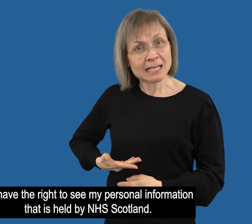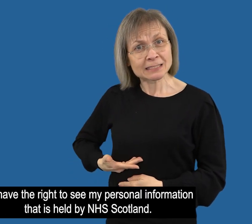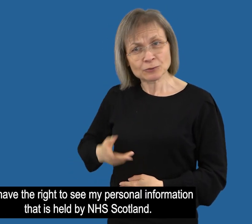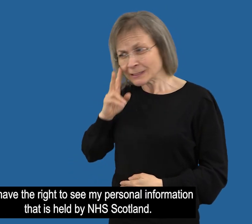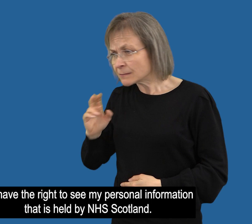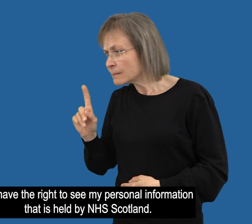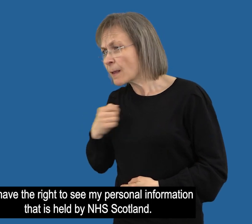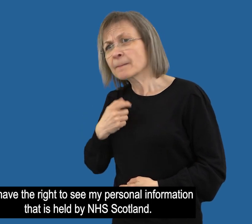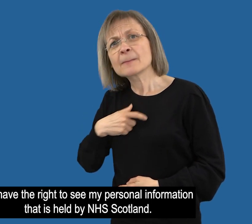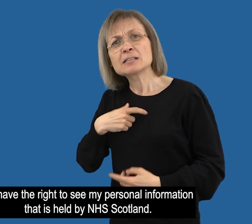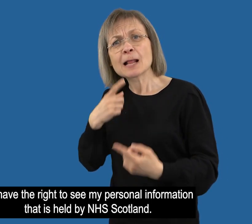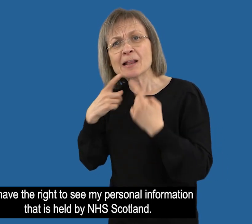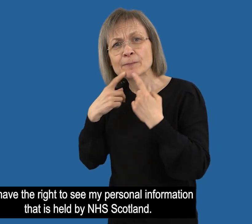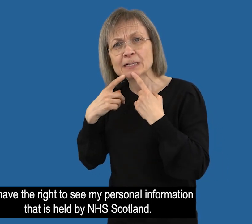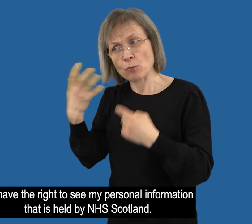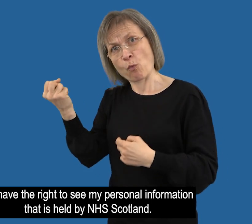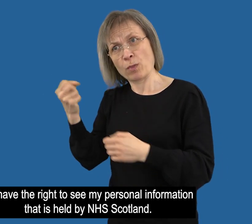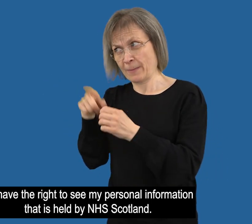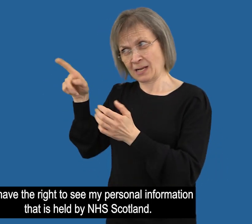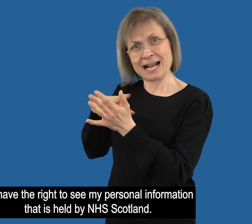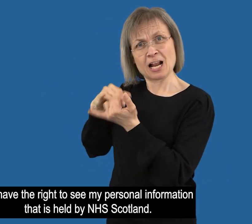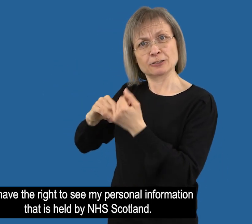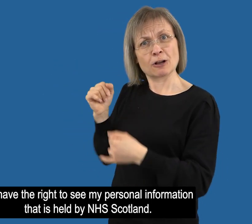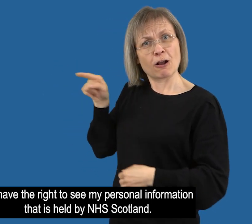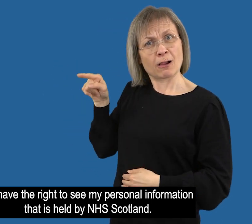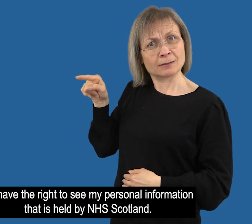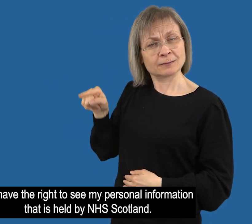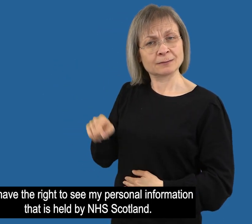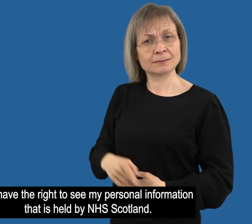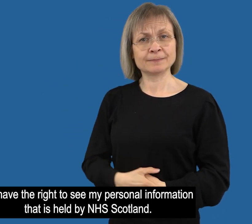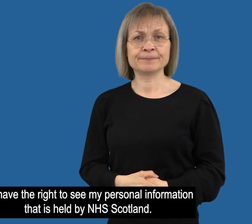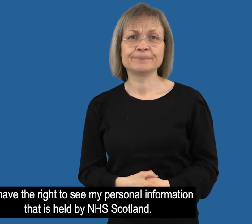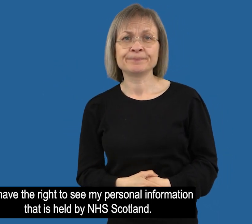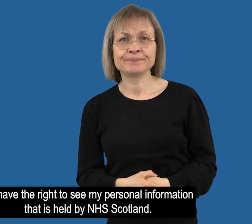I have the right to see my personal information that is held by NHS Scotland.